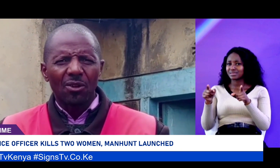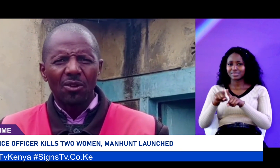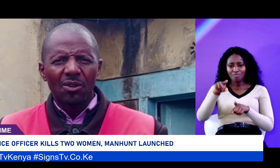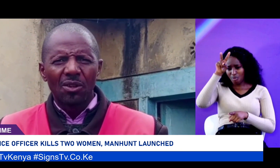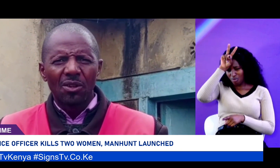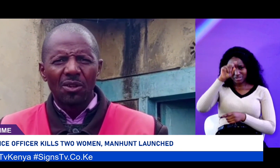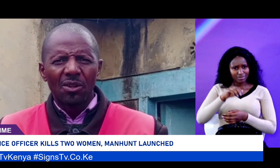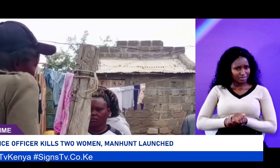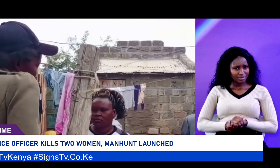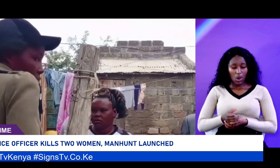vitendo.